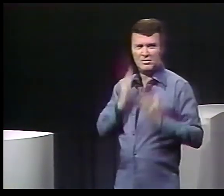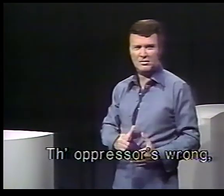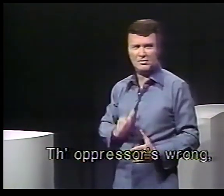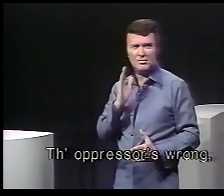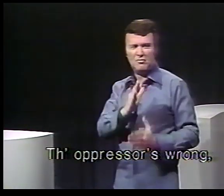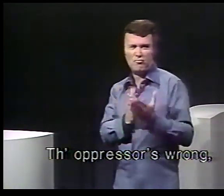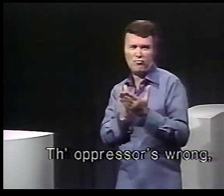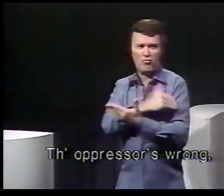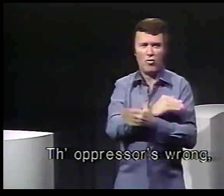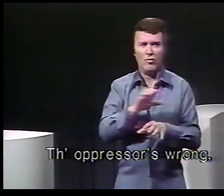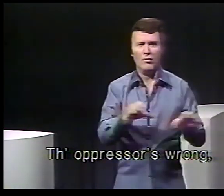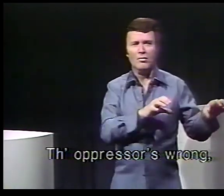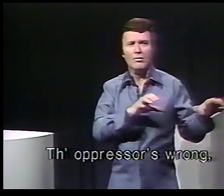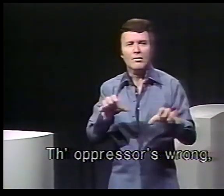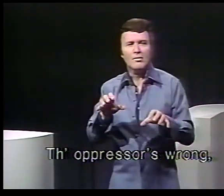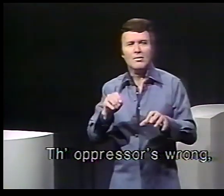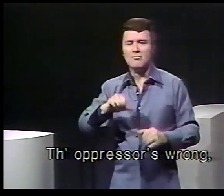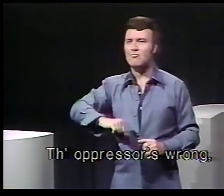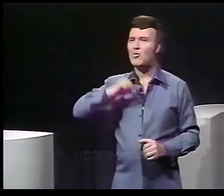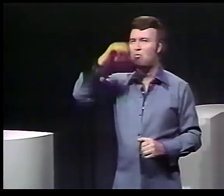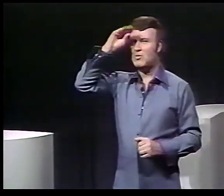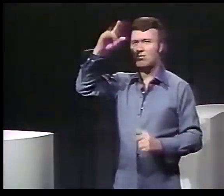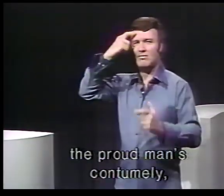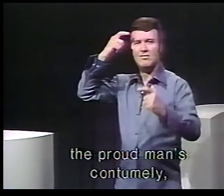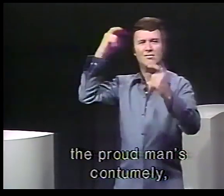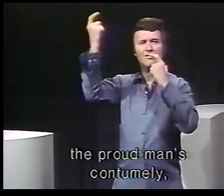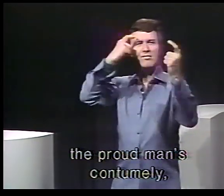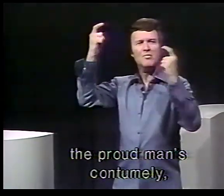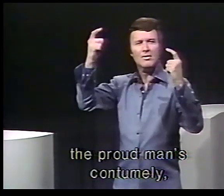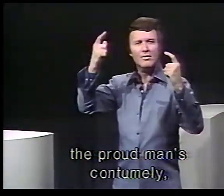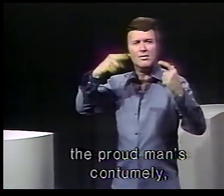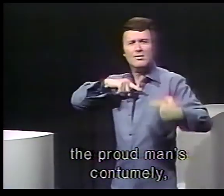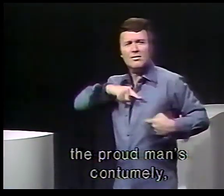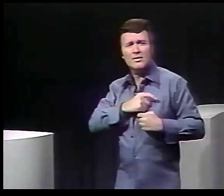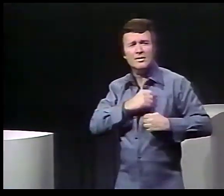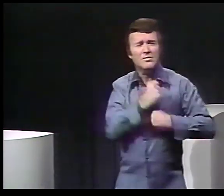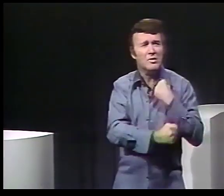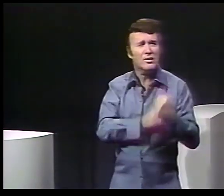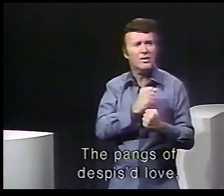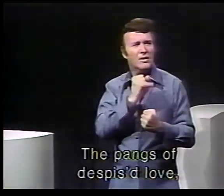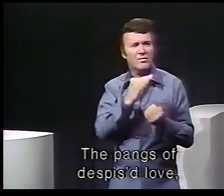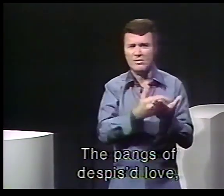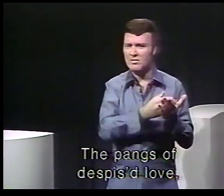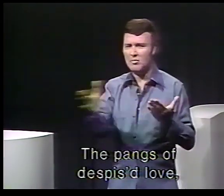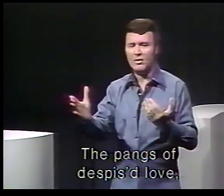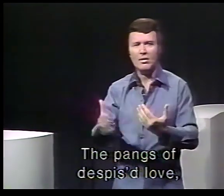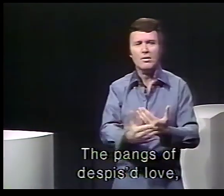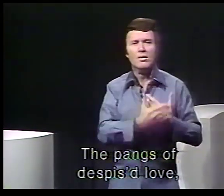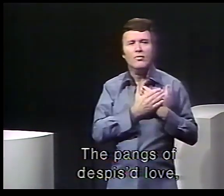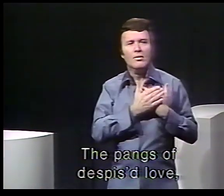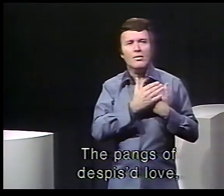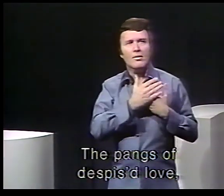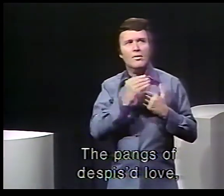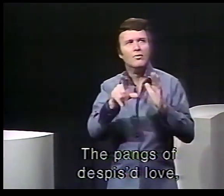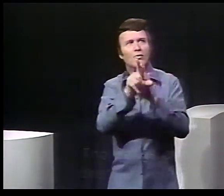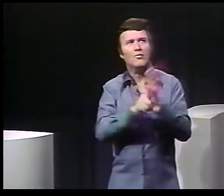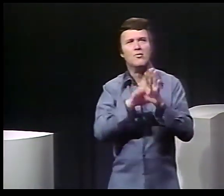the oppressor's wrong, the proud man's contumely, the pangs of despised love,